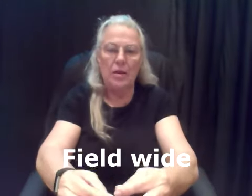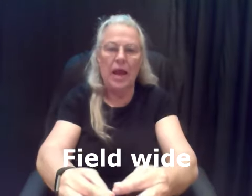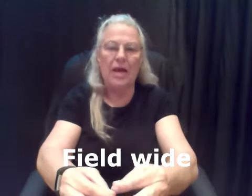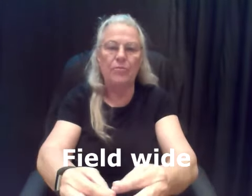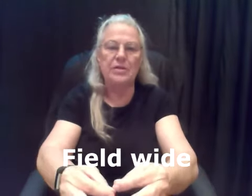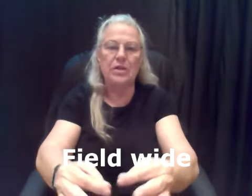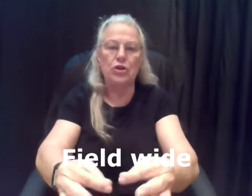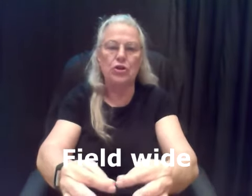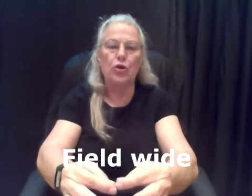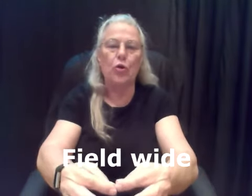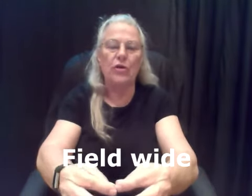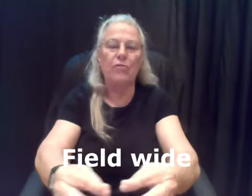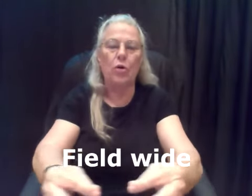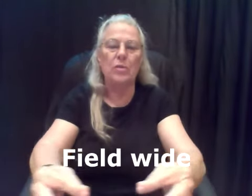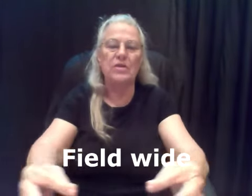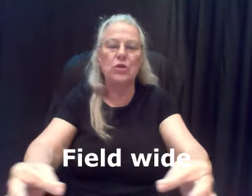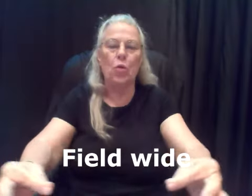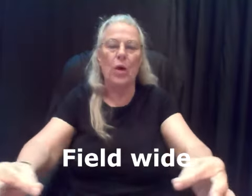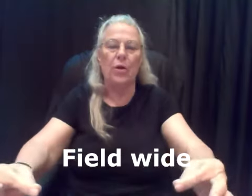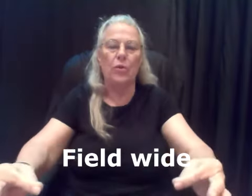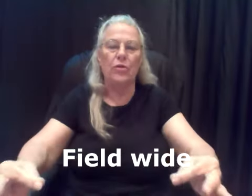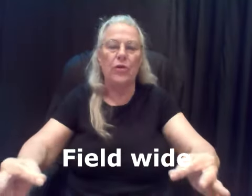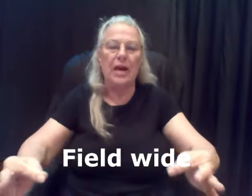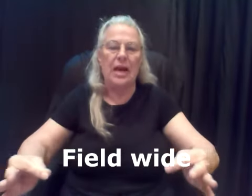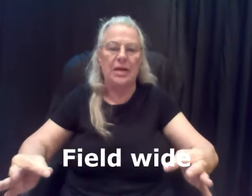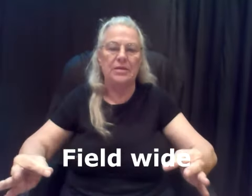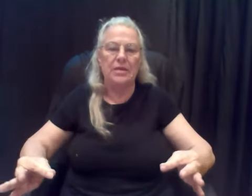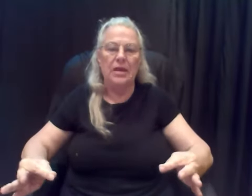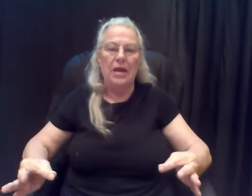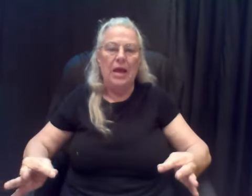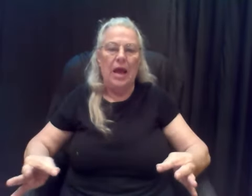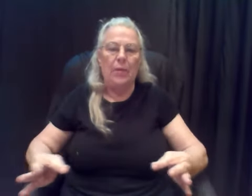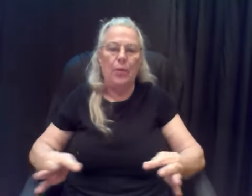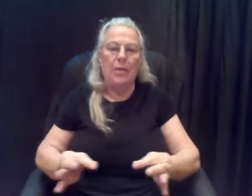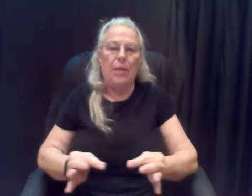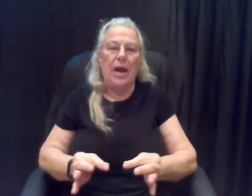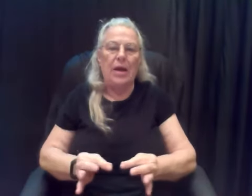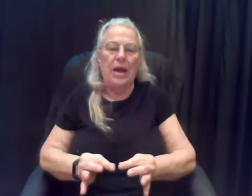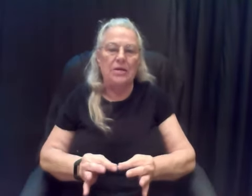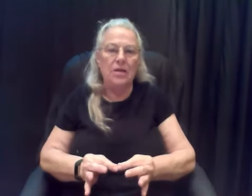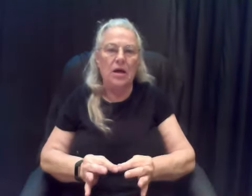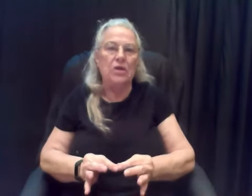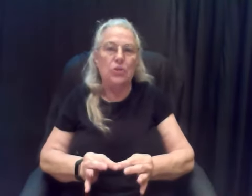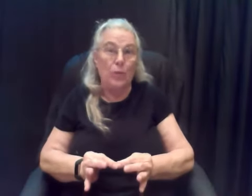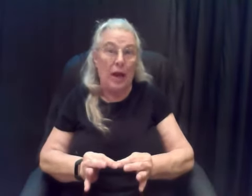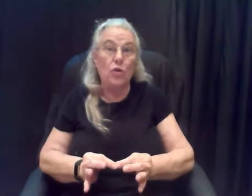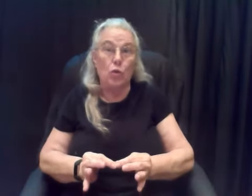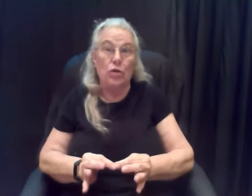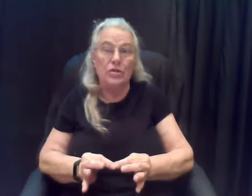F position, you're going to form a square with your hands and bring it back and touch back toward